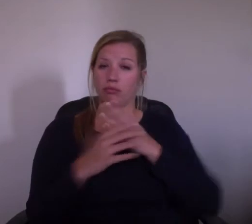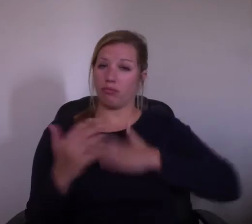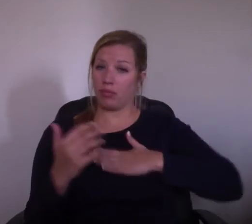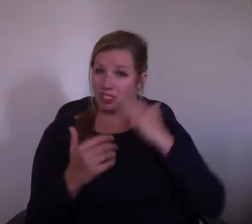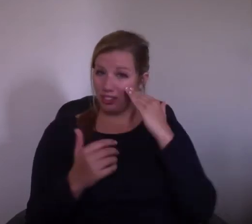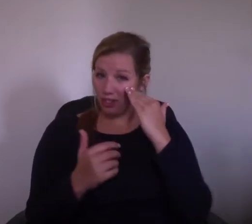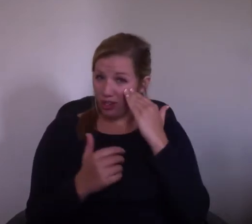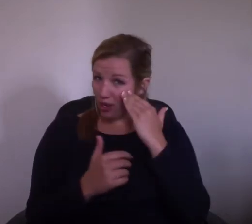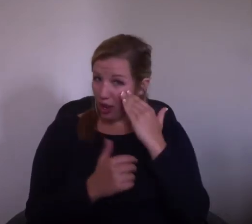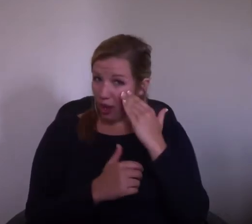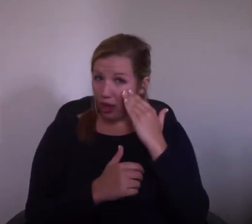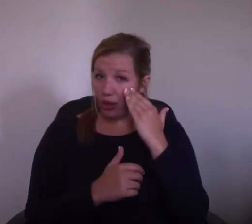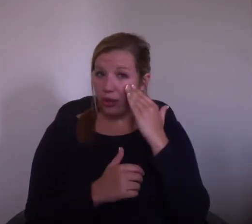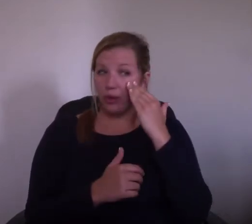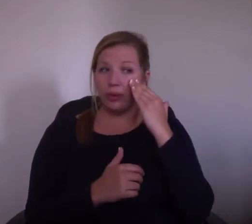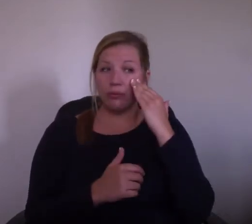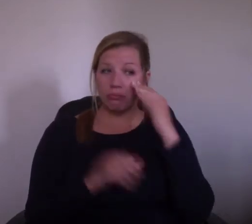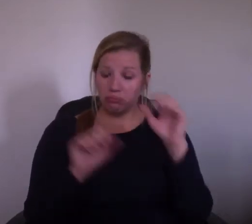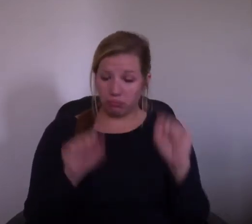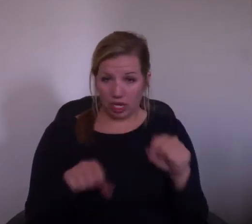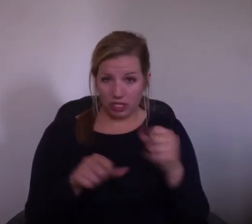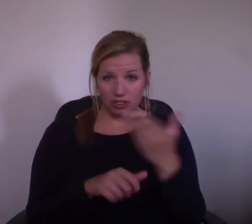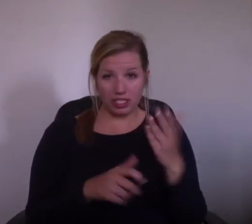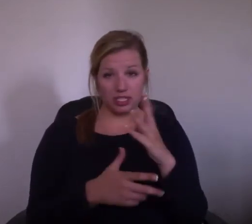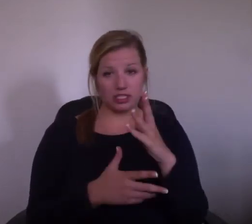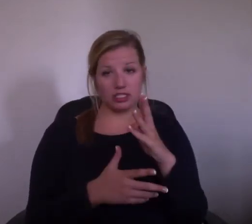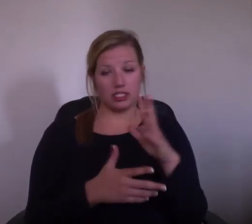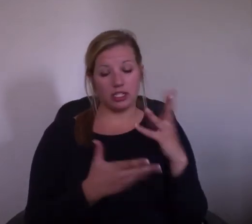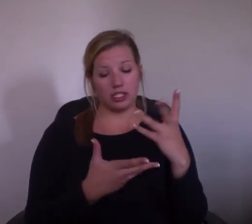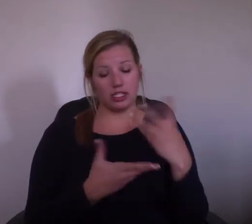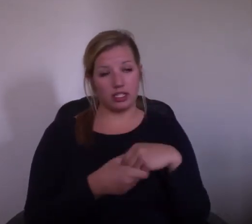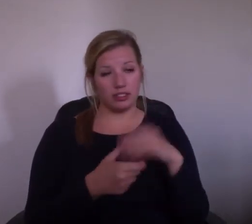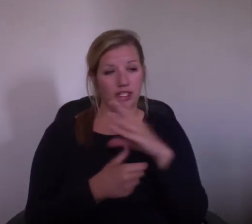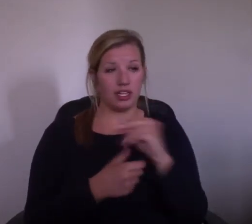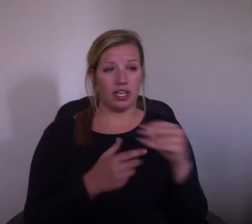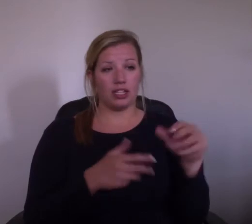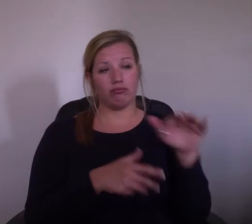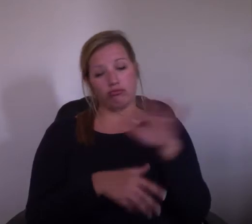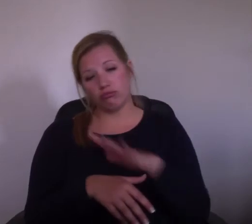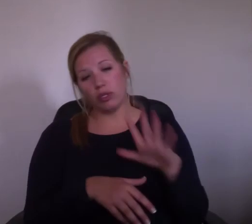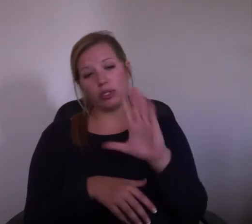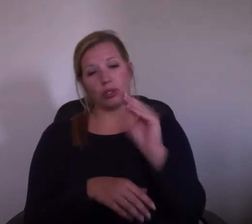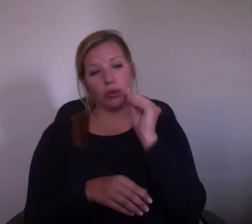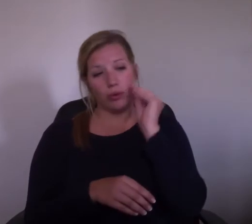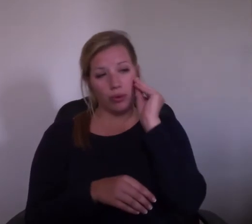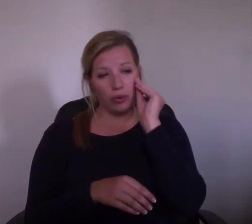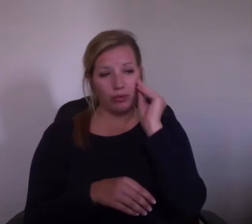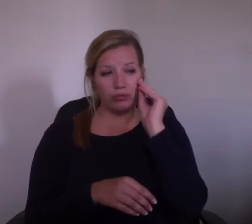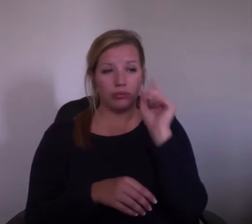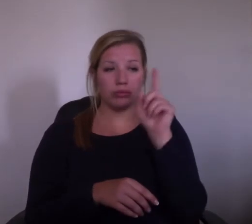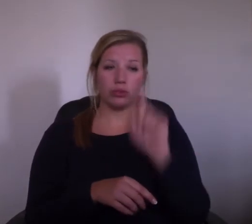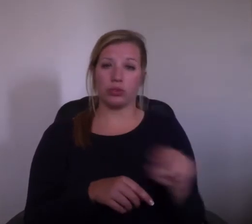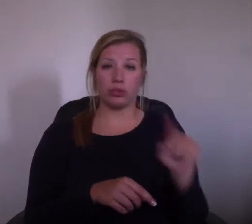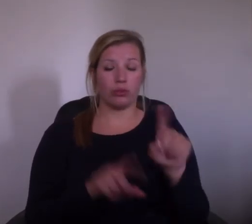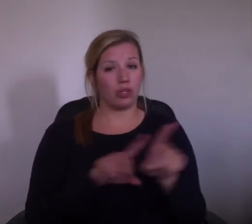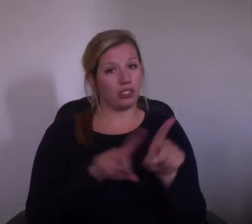of hazards that may be in and around your home. You need to be aware of terrorist hazards. Are you in a